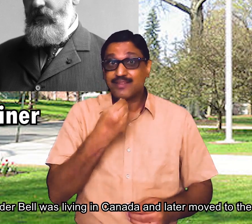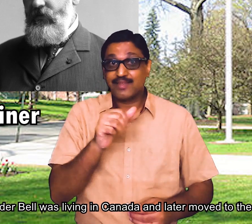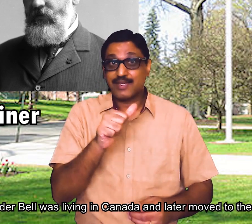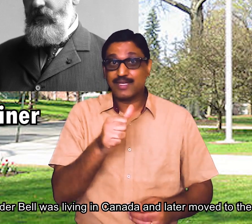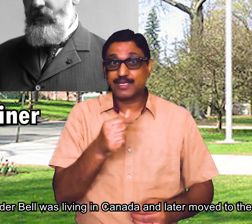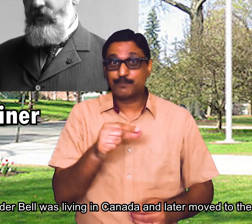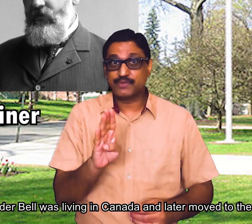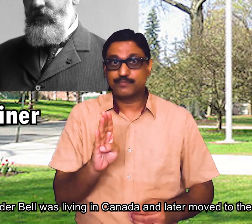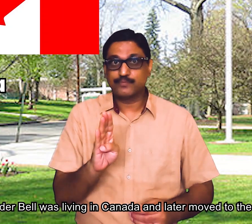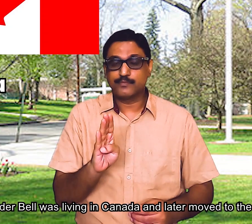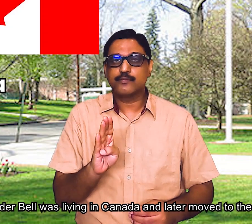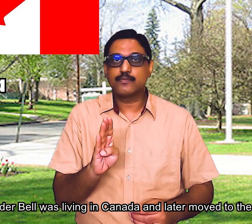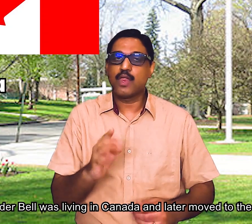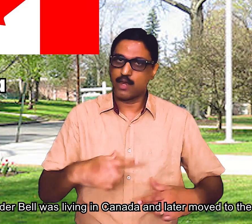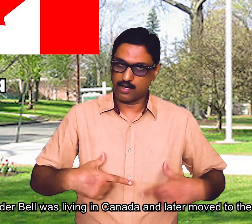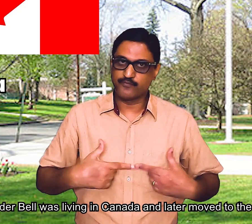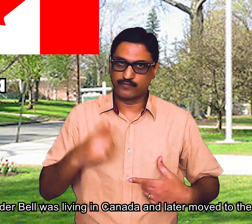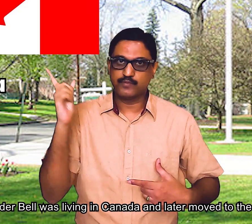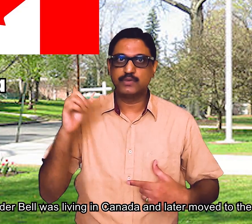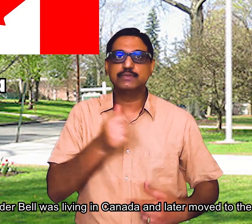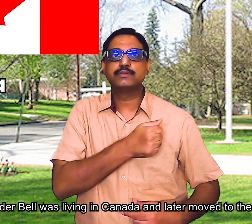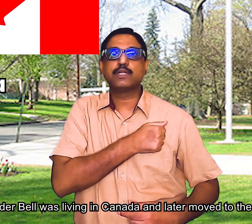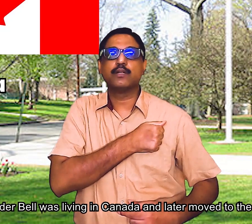Alexander Bell was living in Canada and later moved to the USA.